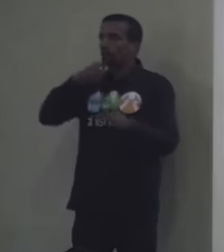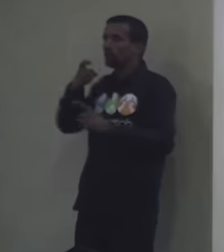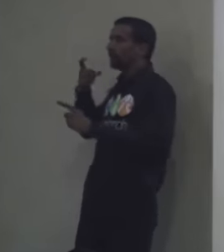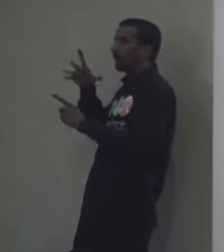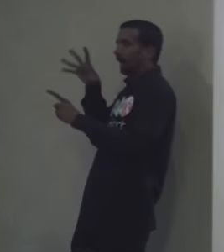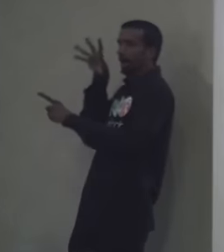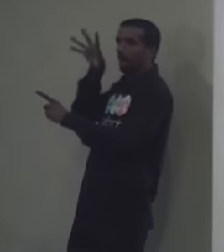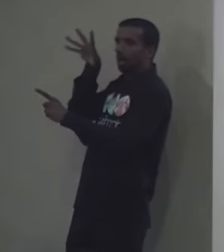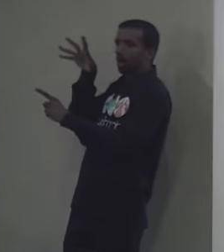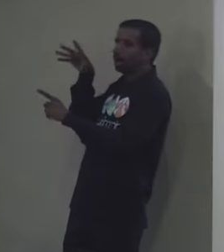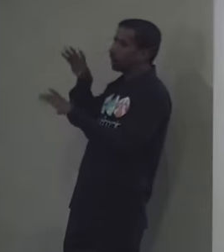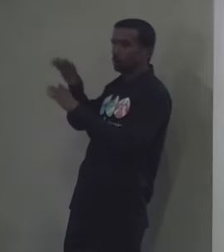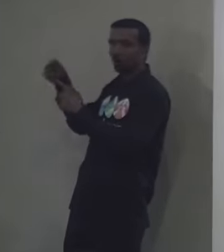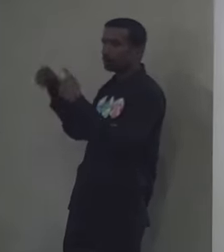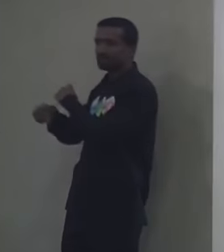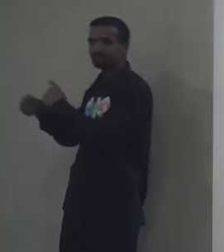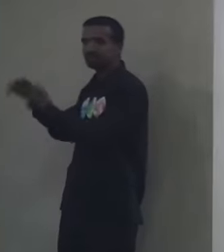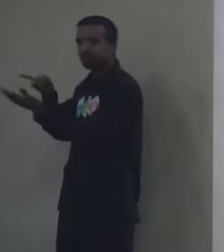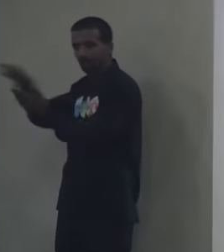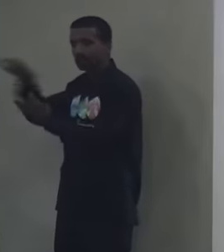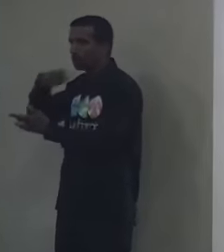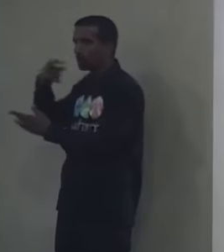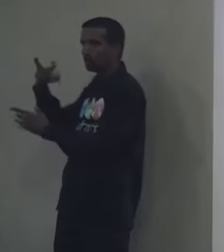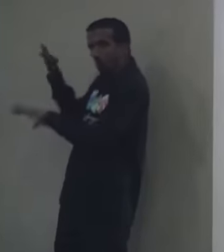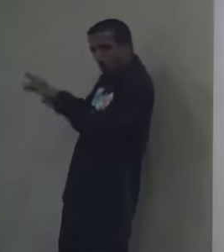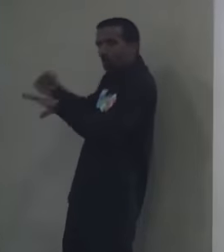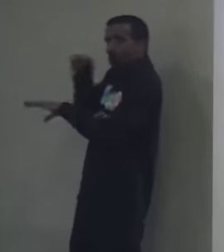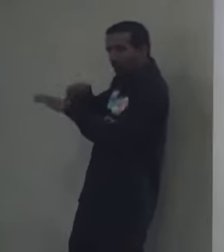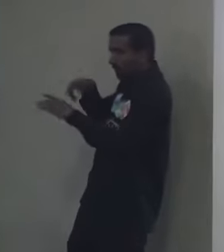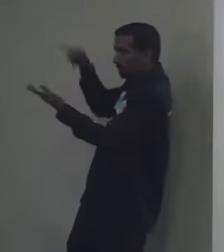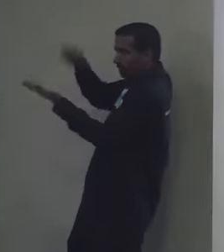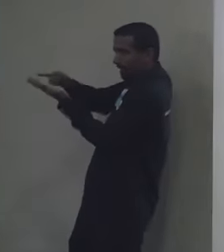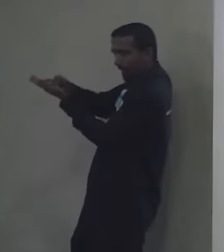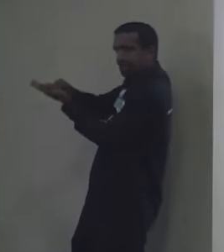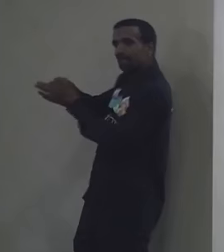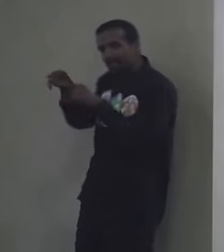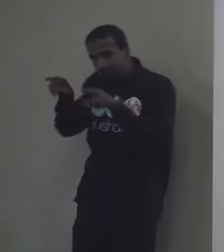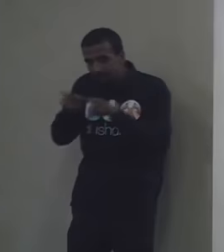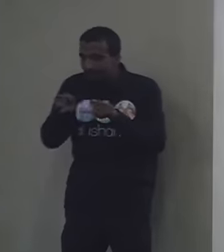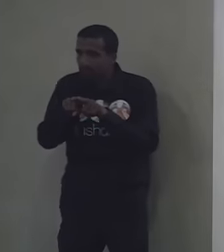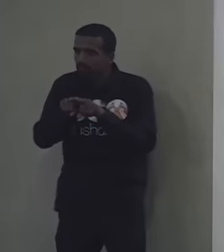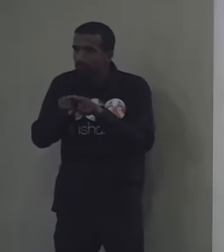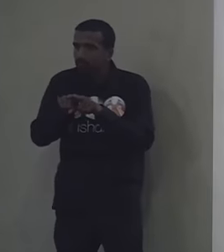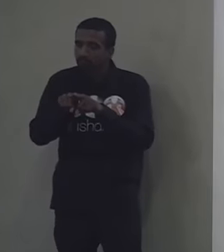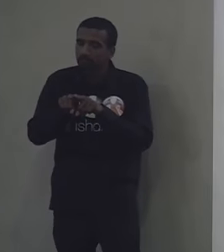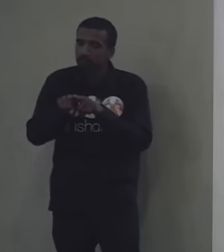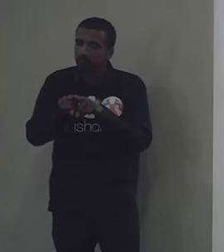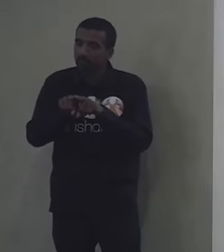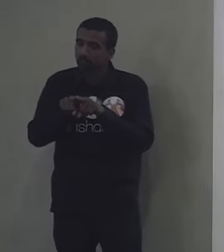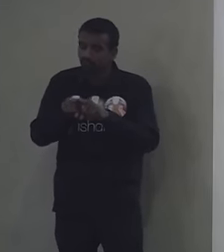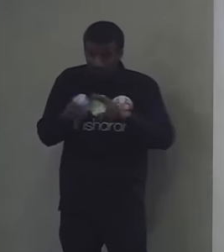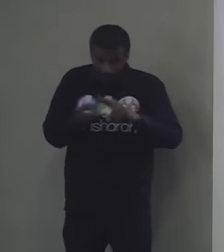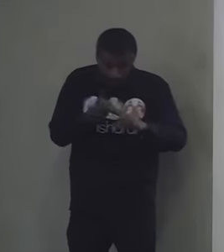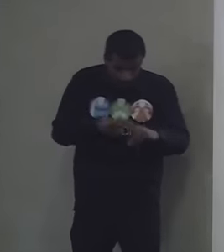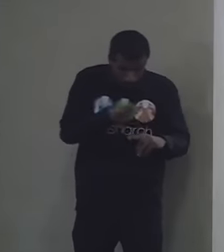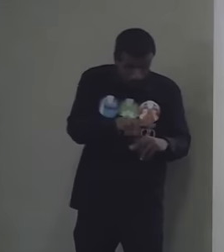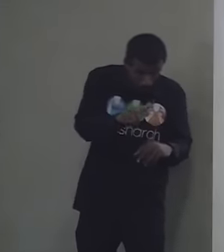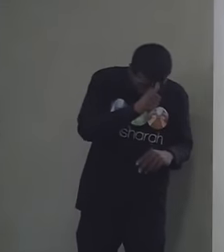etc. Right? But in this ayah, there's only the had. The rest of it isn't there. Had you only